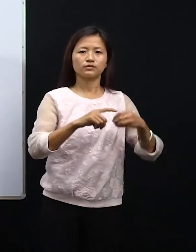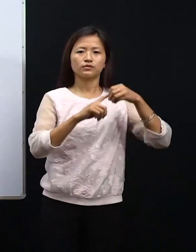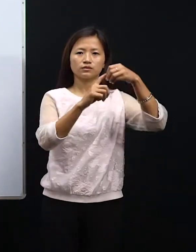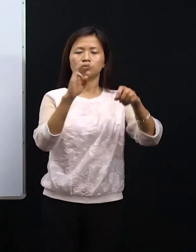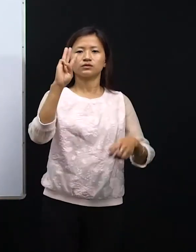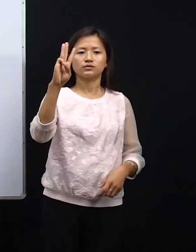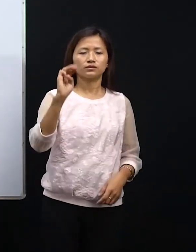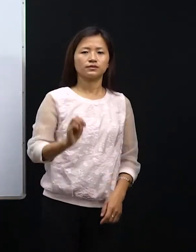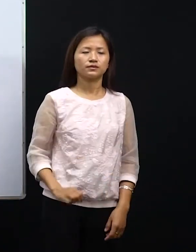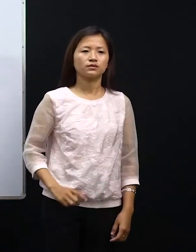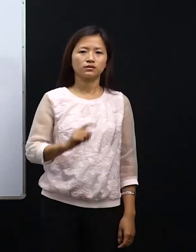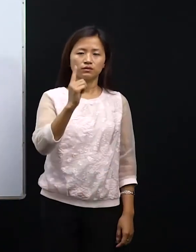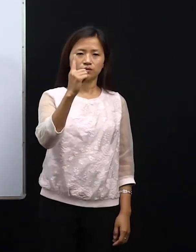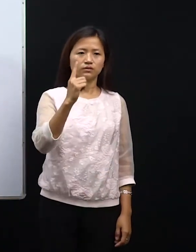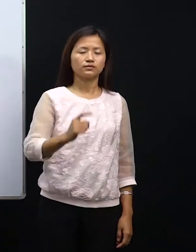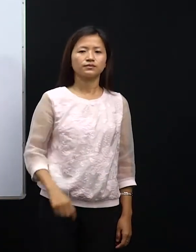3. 1.